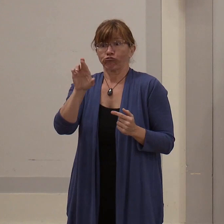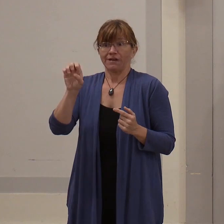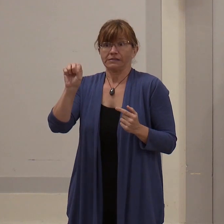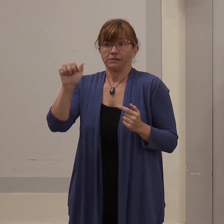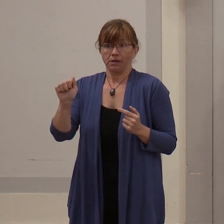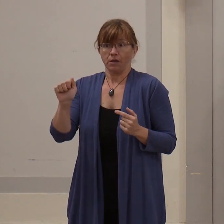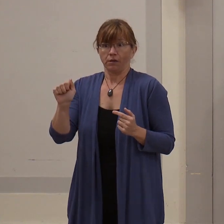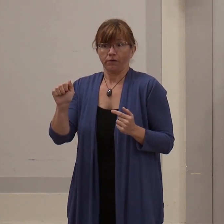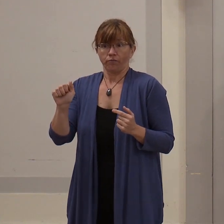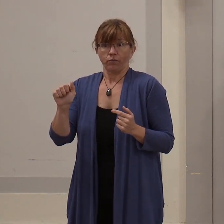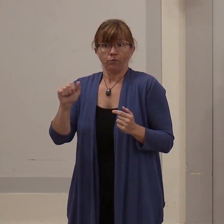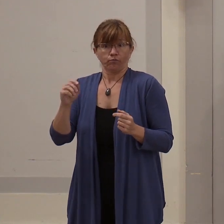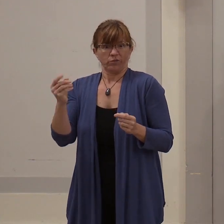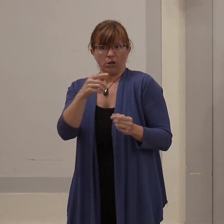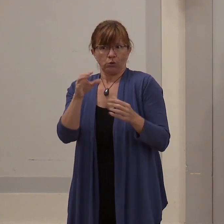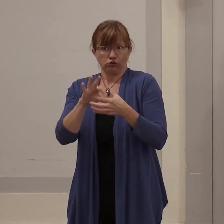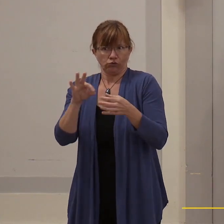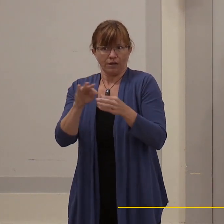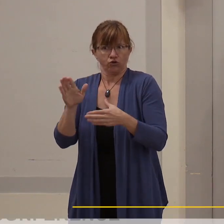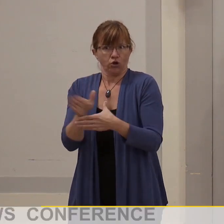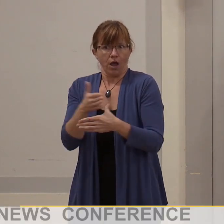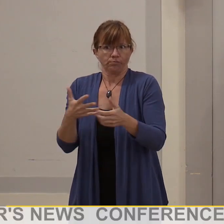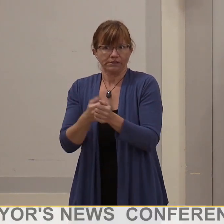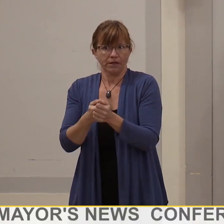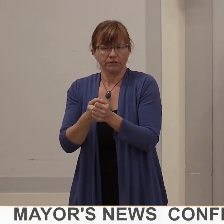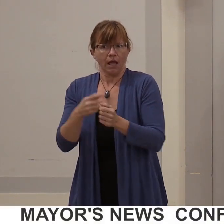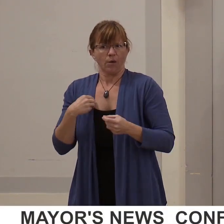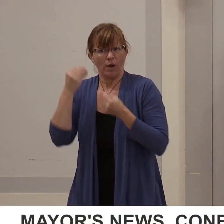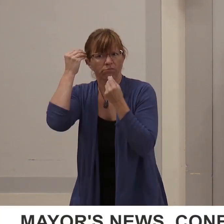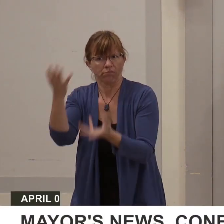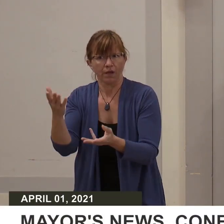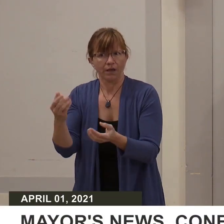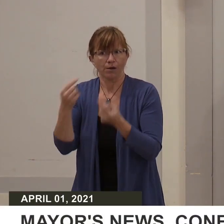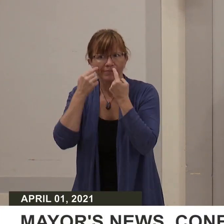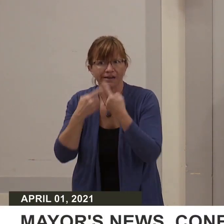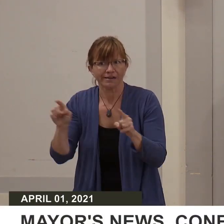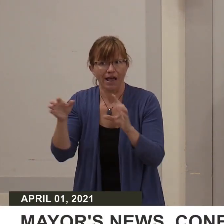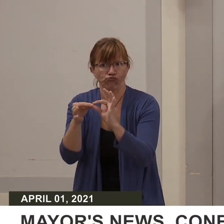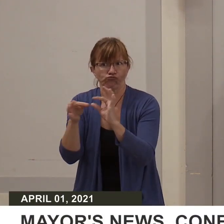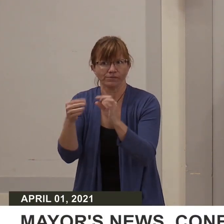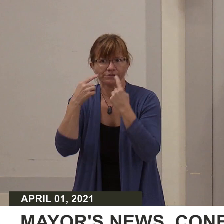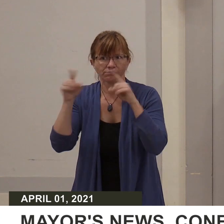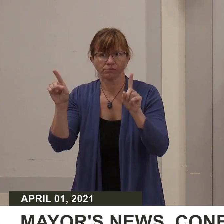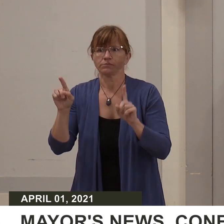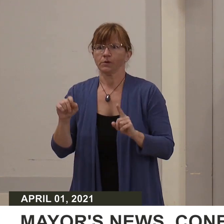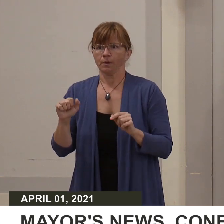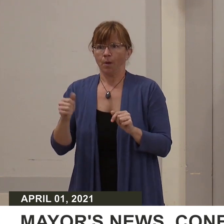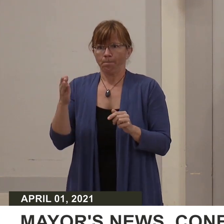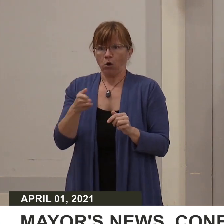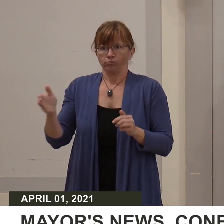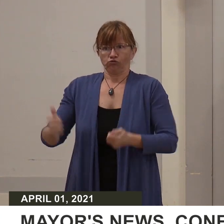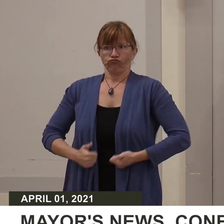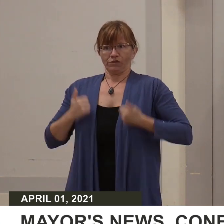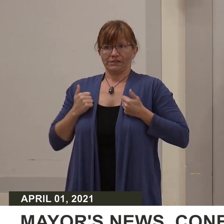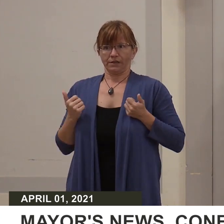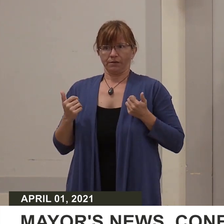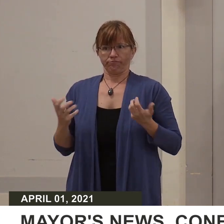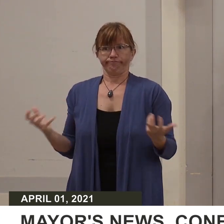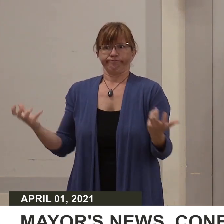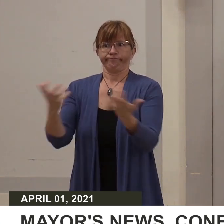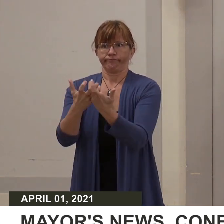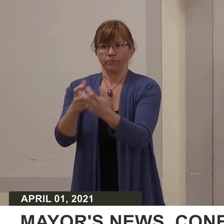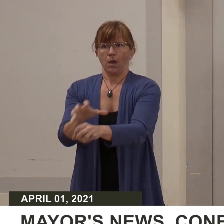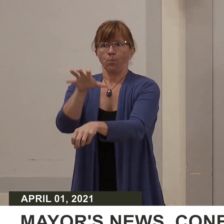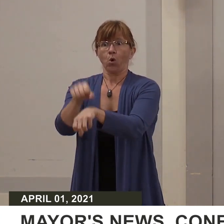and to share an exciting announcement about a new way for Baltimore residents to be matched with vaccine appointments. Dr.